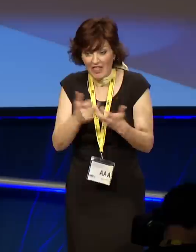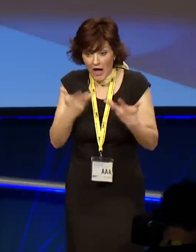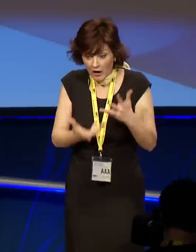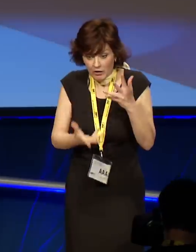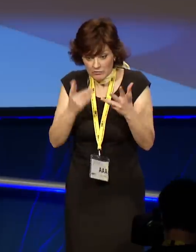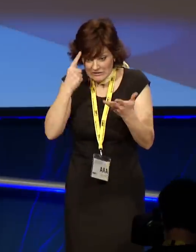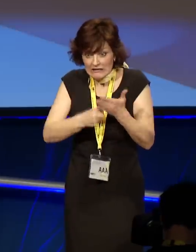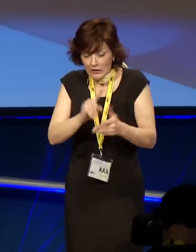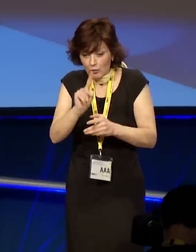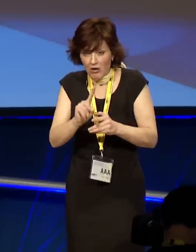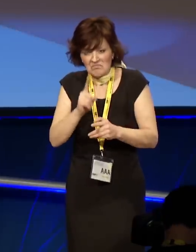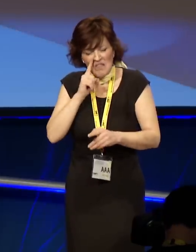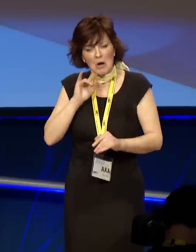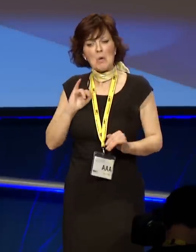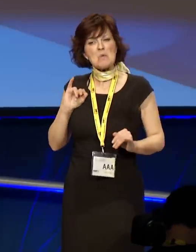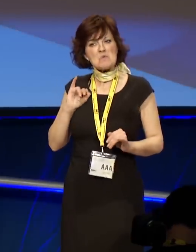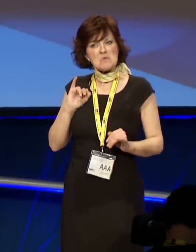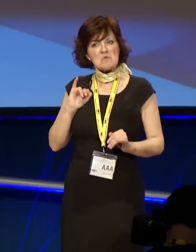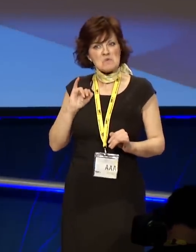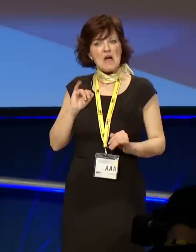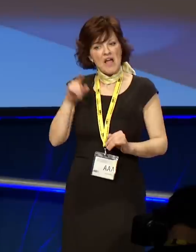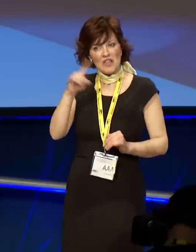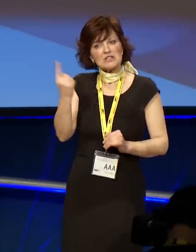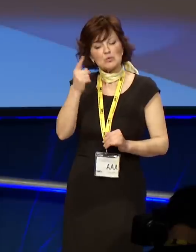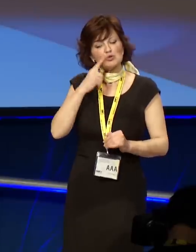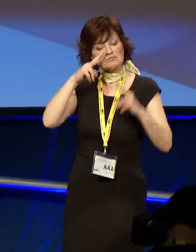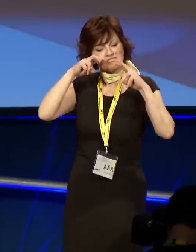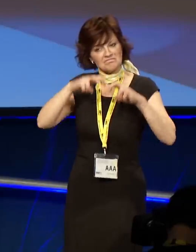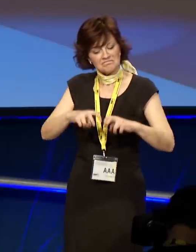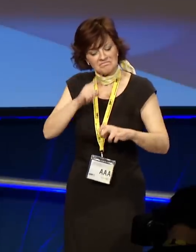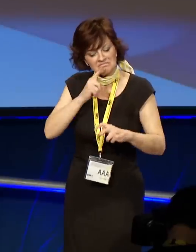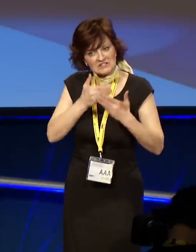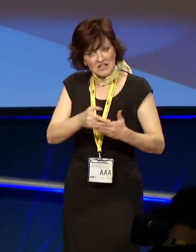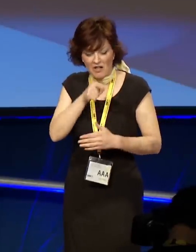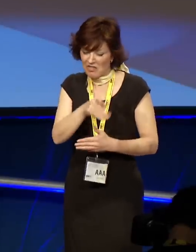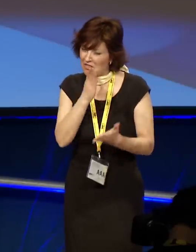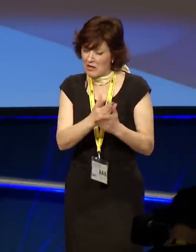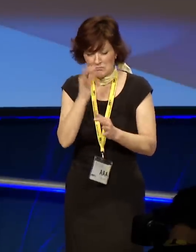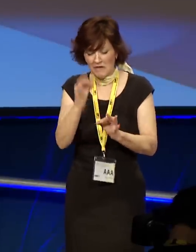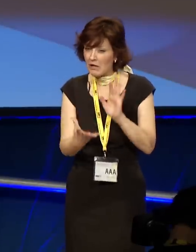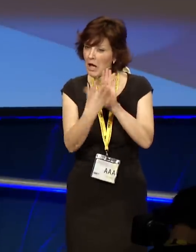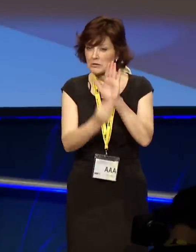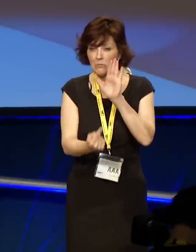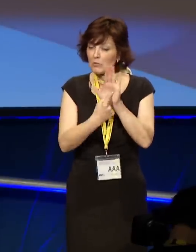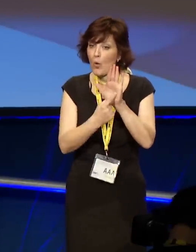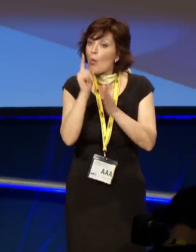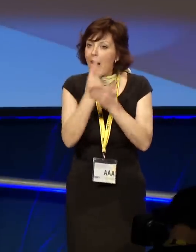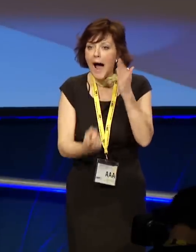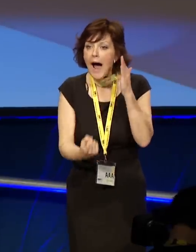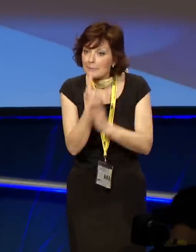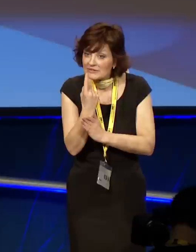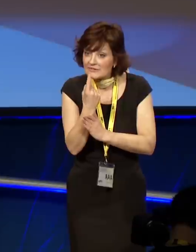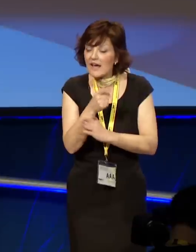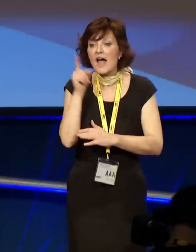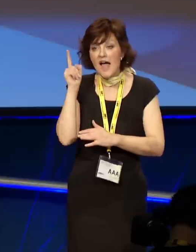conclusion, I think that is should be studied very carefully, because it's a textbook example of what happens when